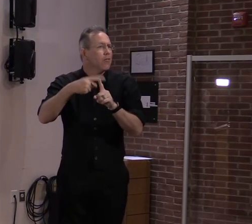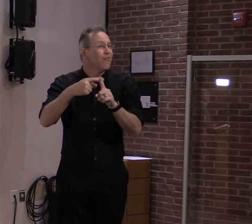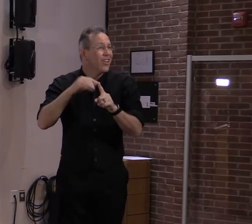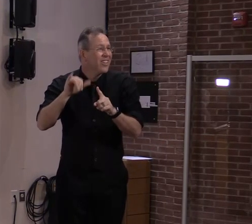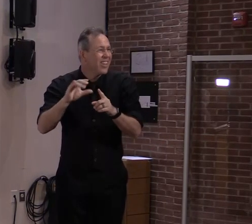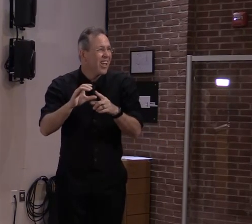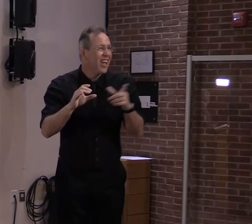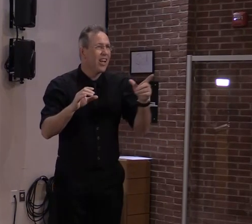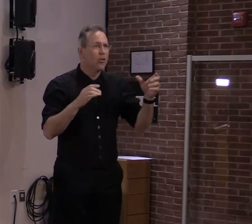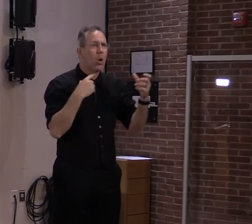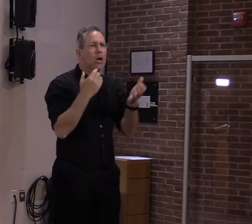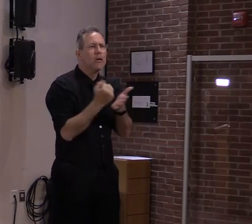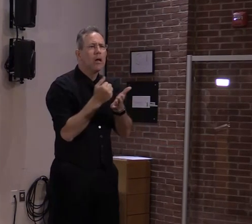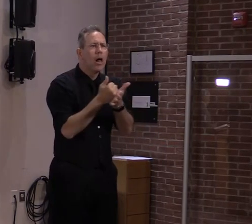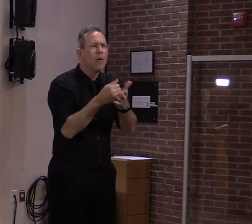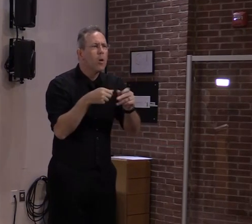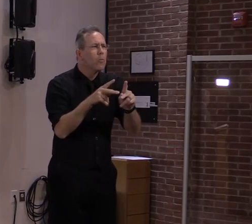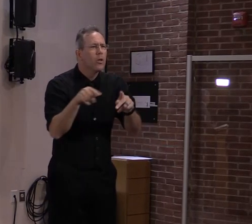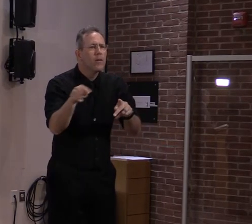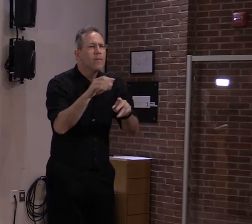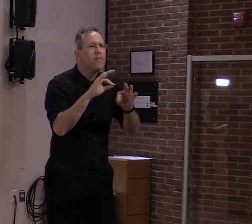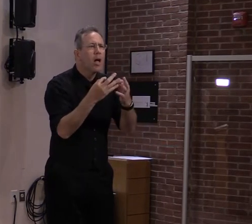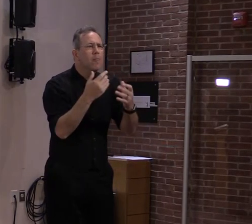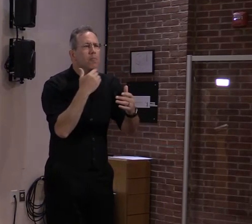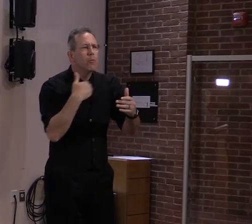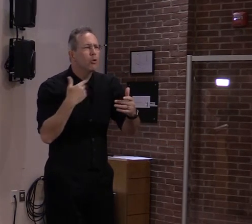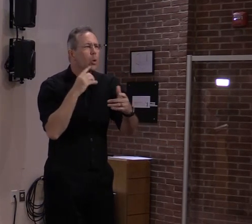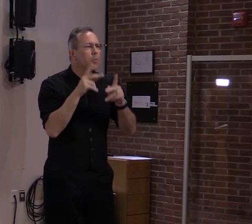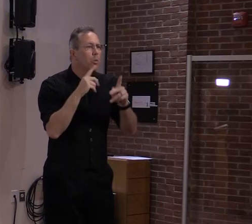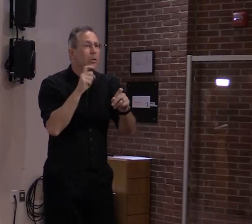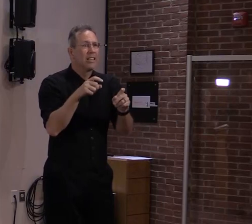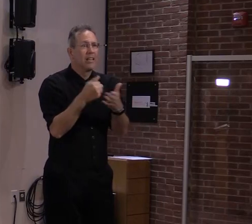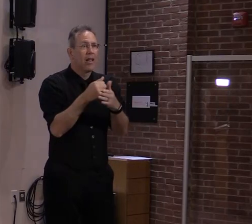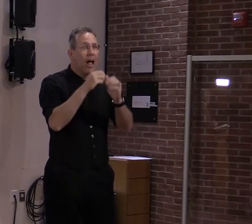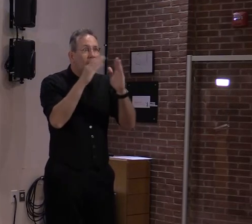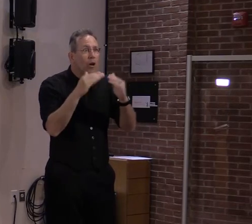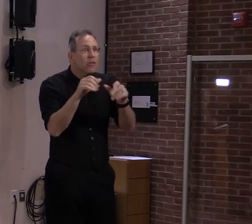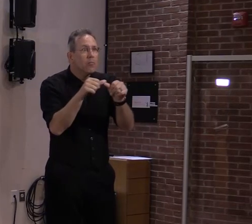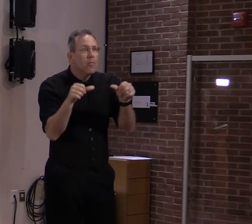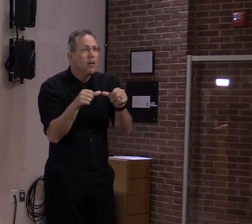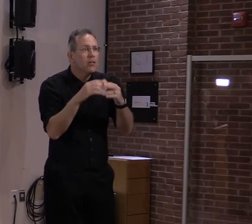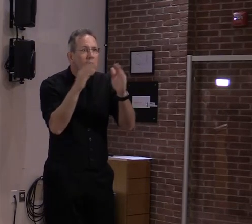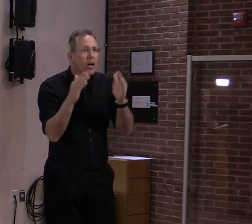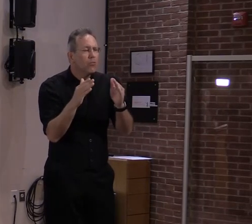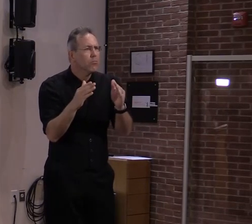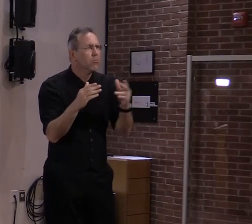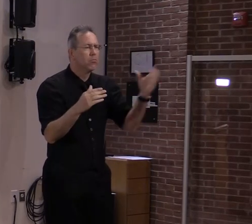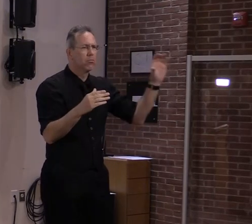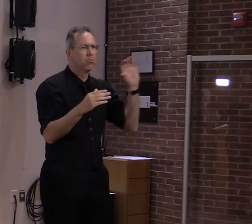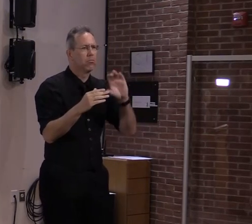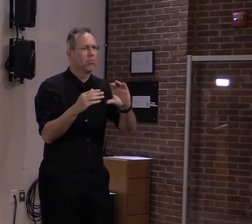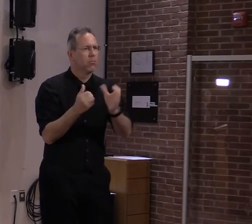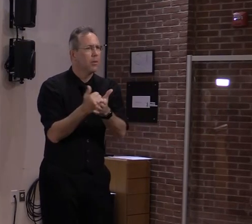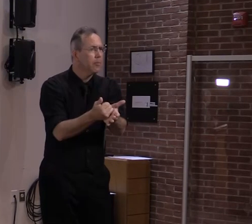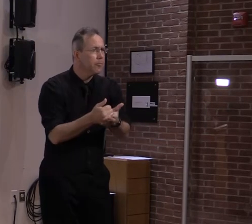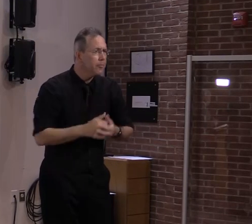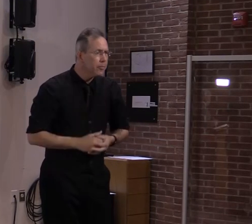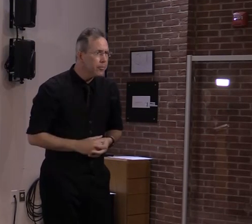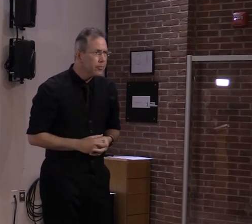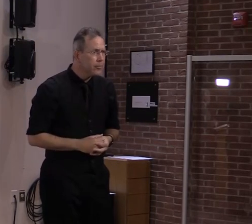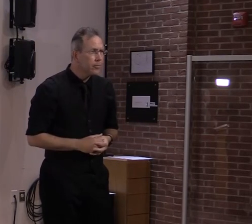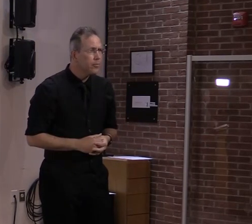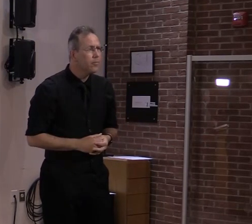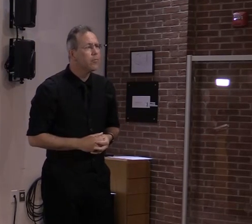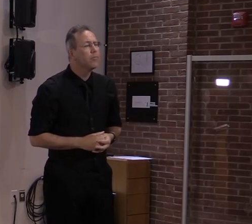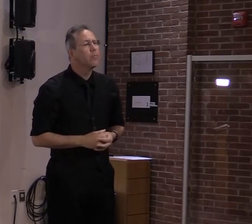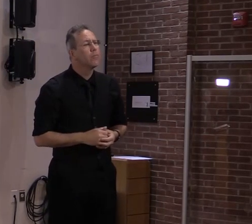permanent housing as well. So although we're closing the front door not closing, although we're